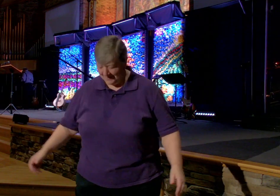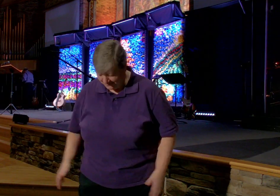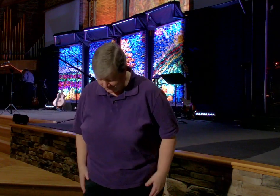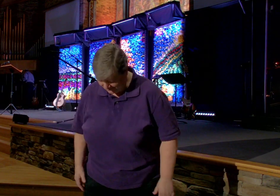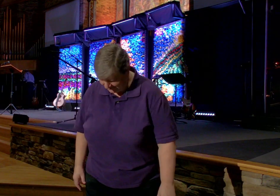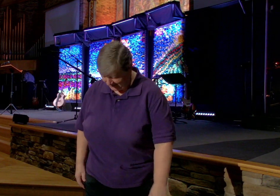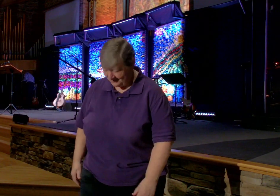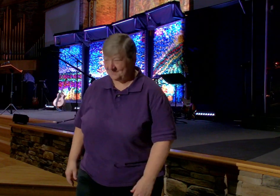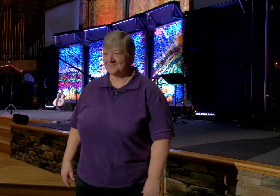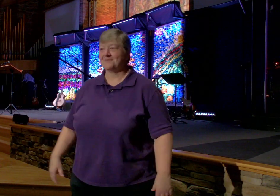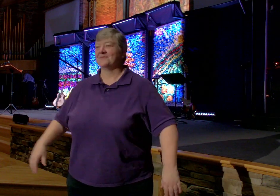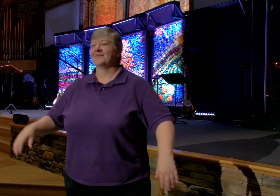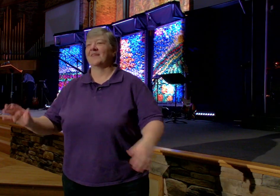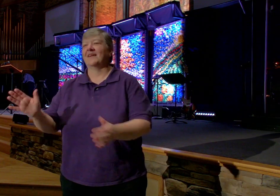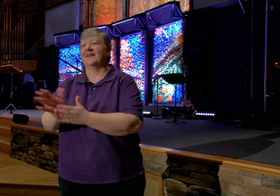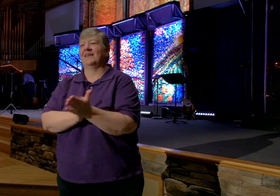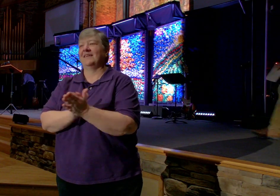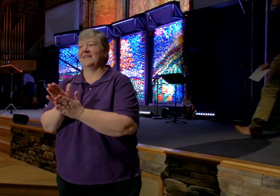Good morning. Good morning.